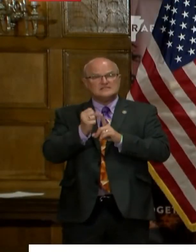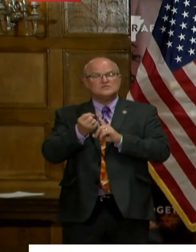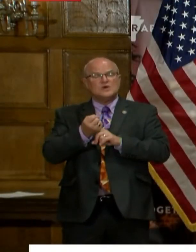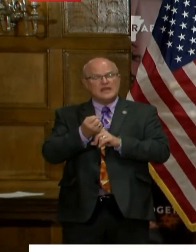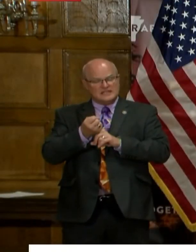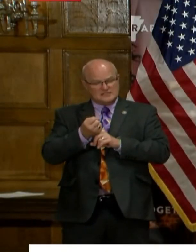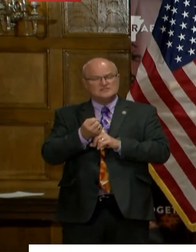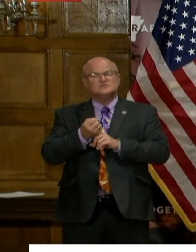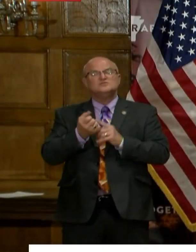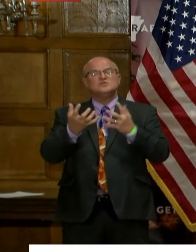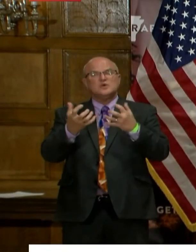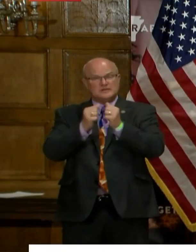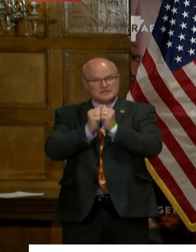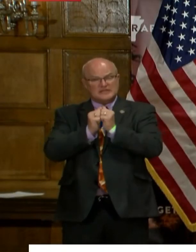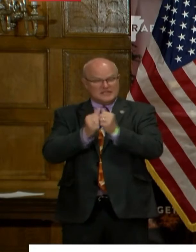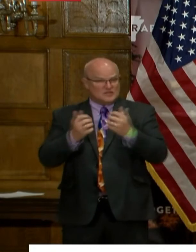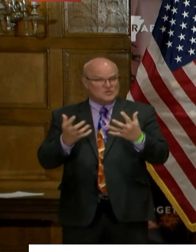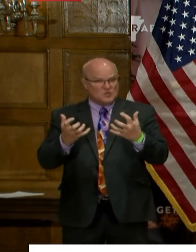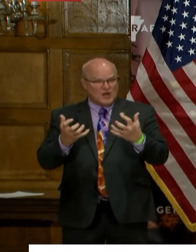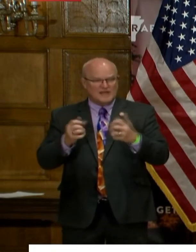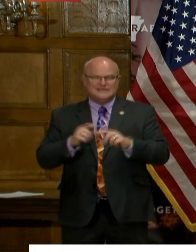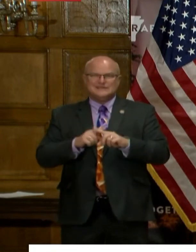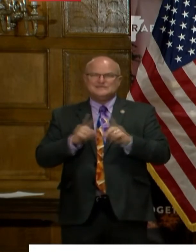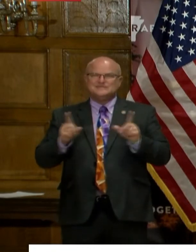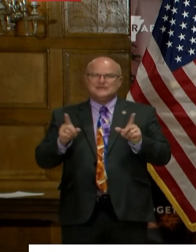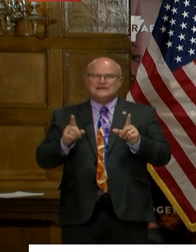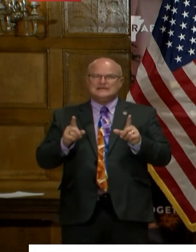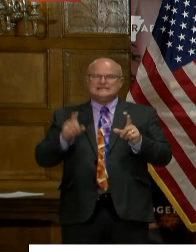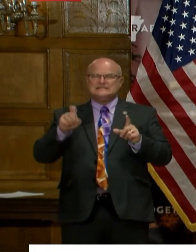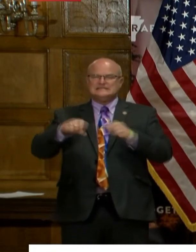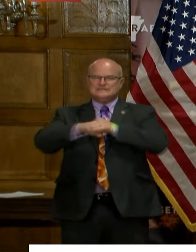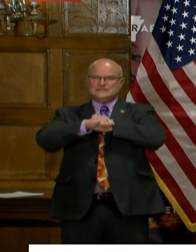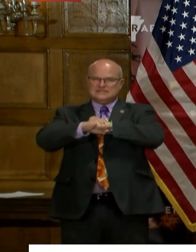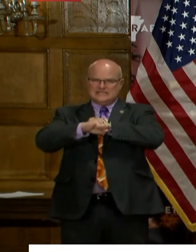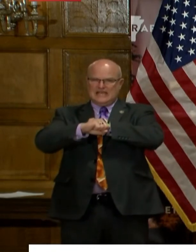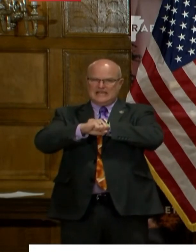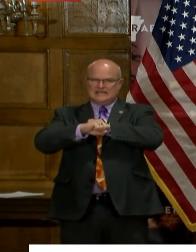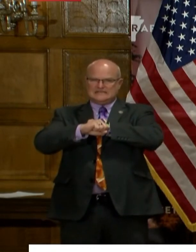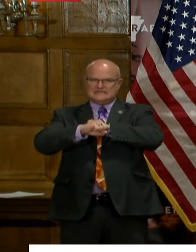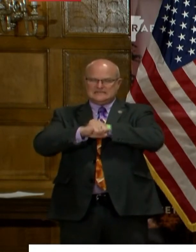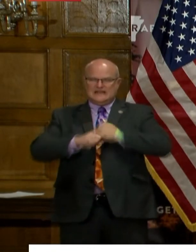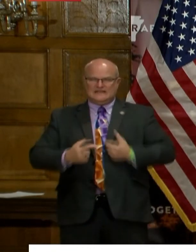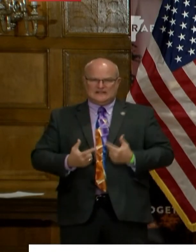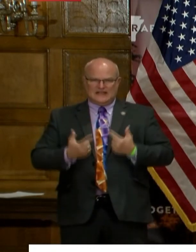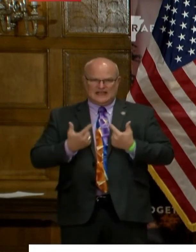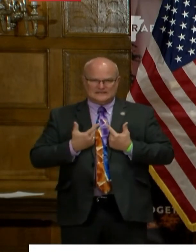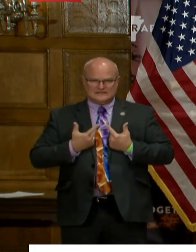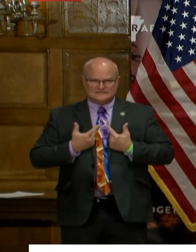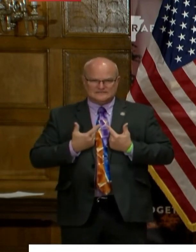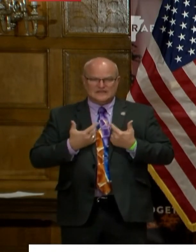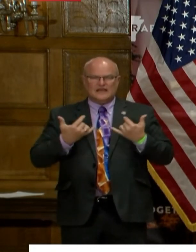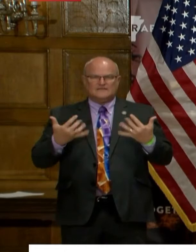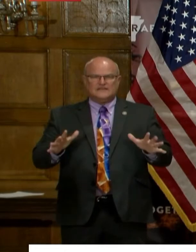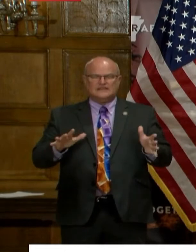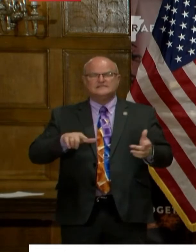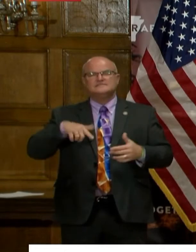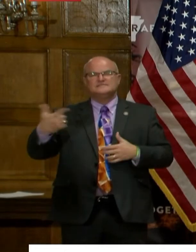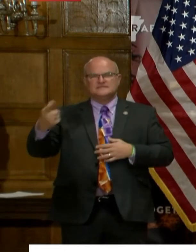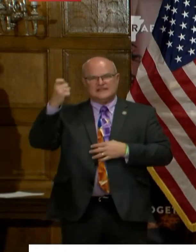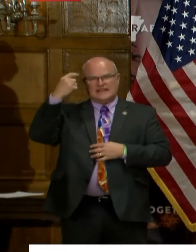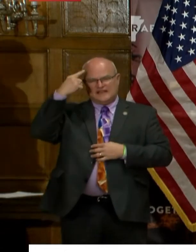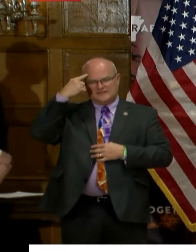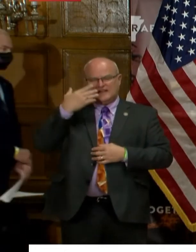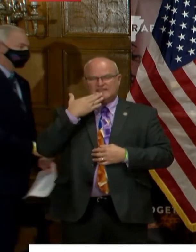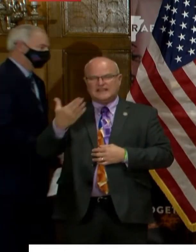situation that you all have. You want to be together, but it's a time to protect them and protect their lives. So I'll stop here and turn it back over to the governor. Thank you.